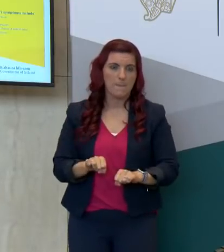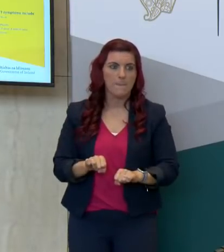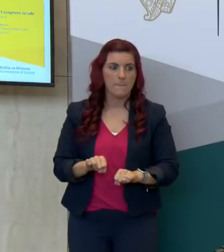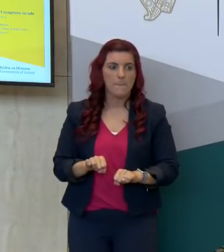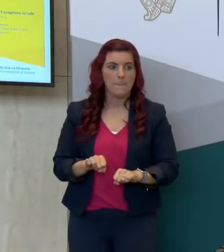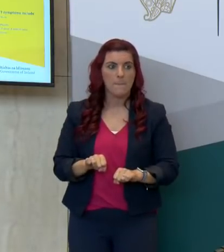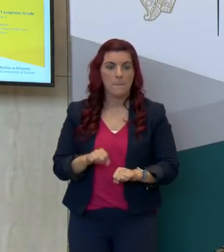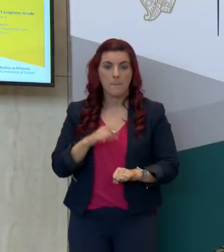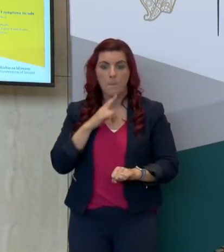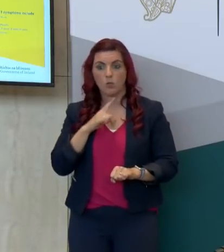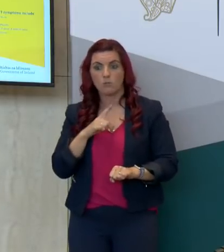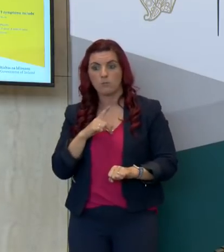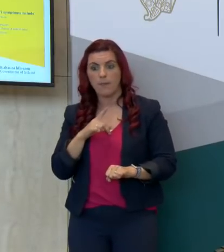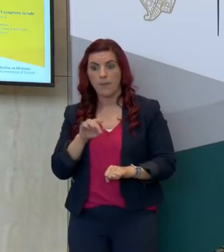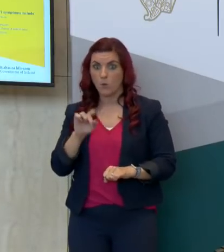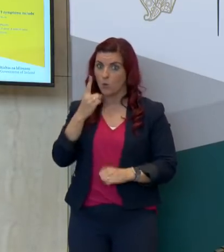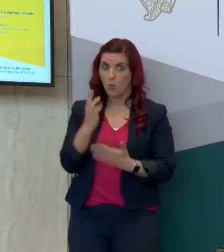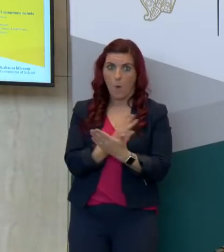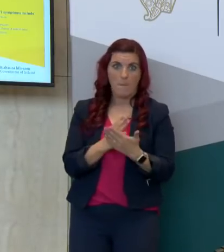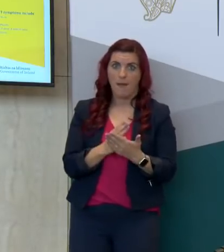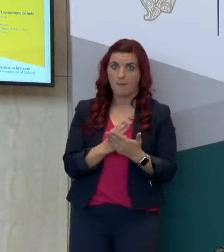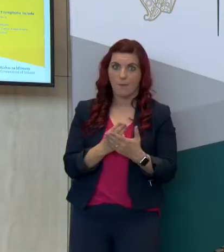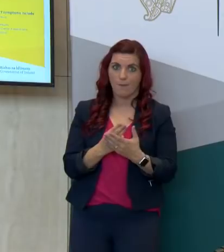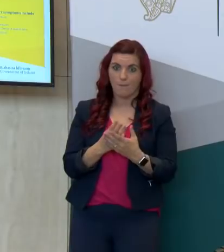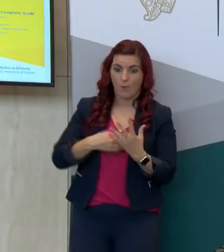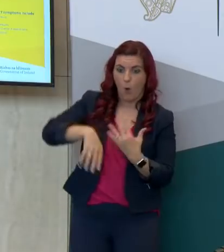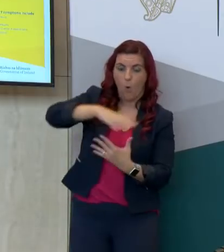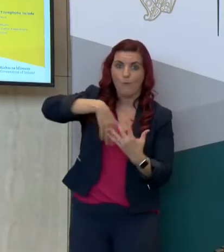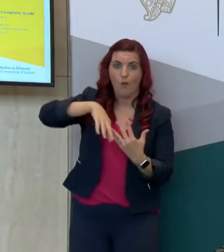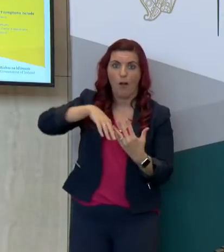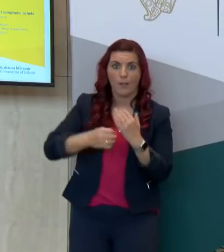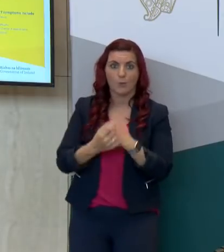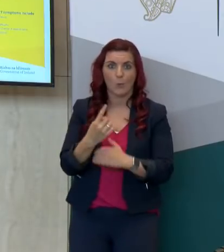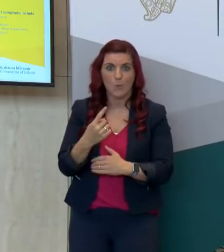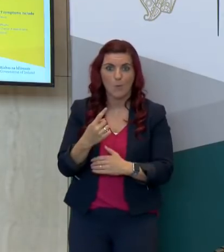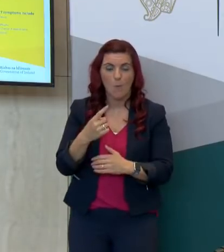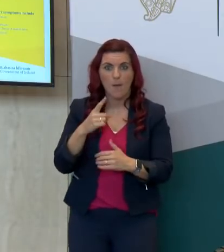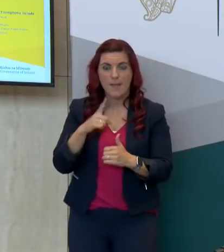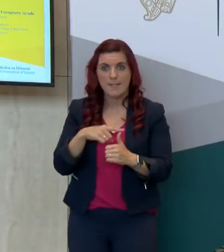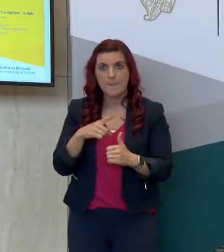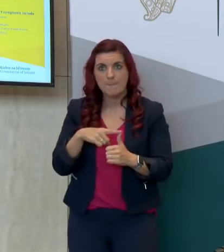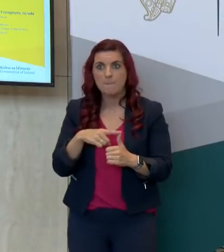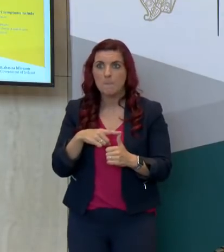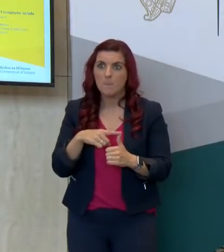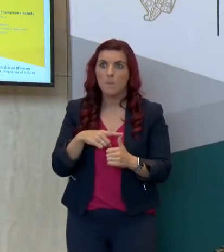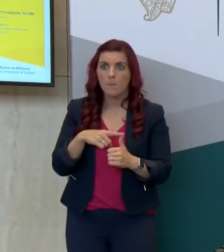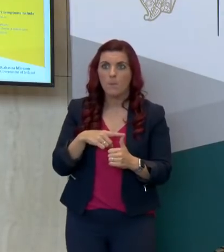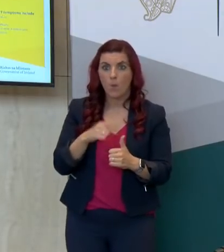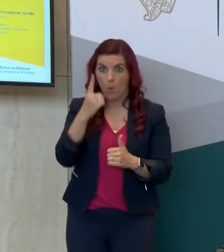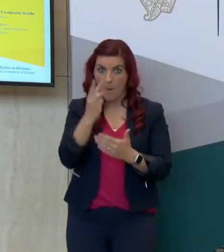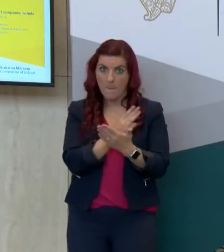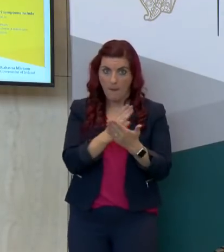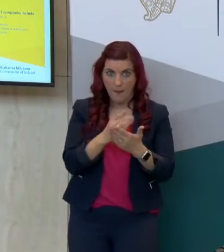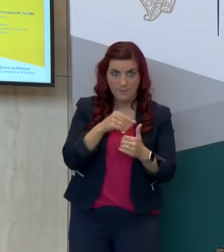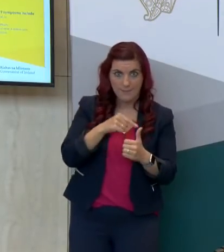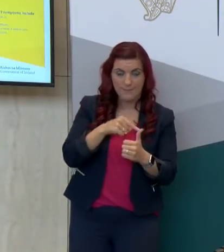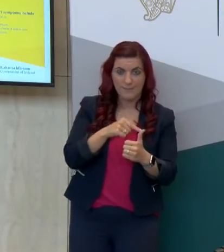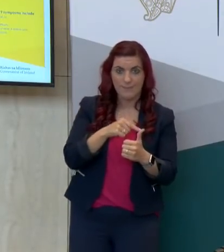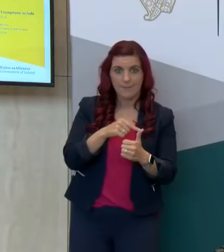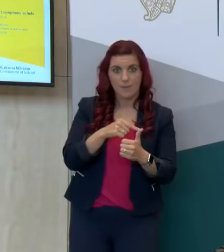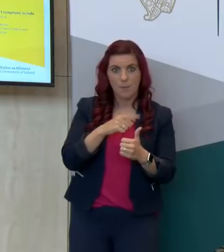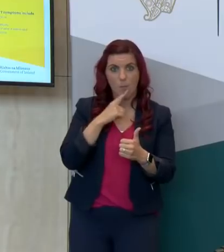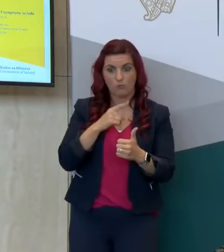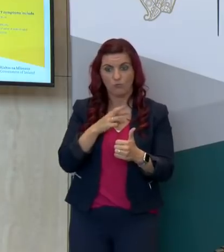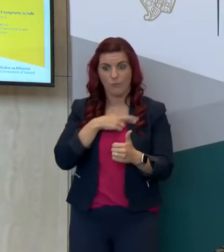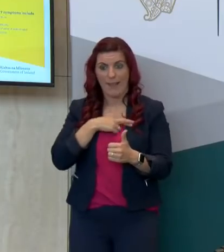But ultimately that would be just one piece of the picture. And again, that's one piece of it, but ultimately it comes